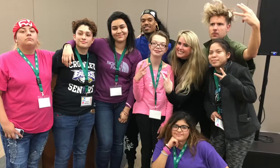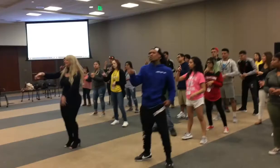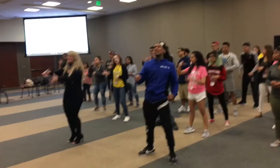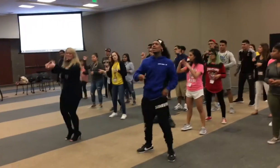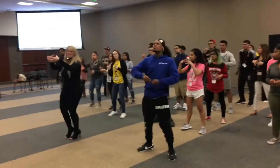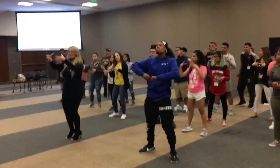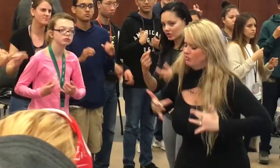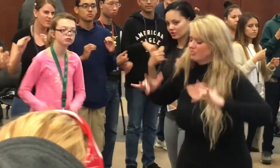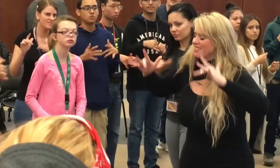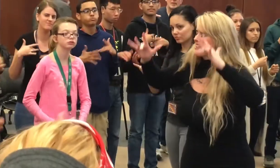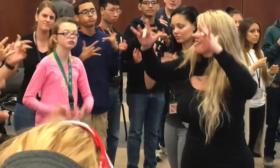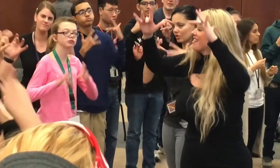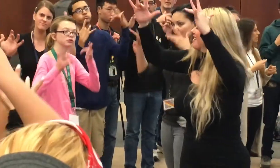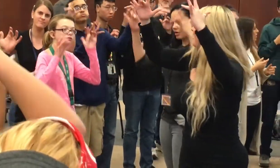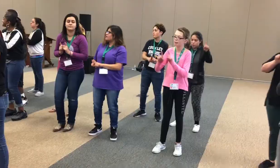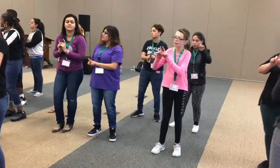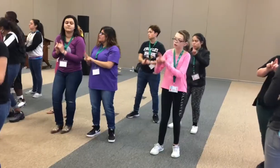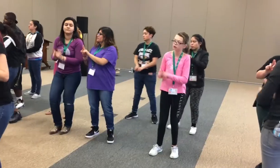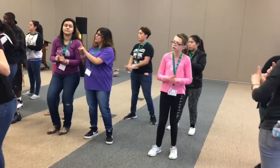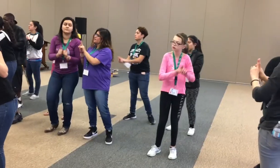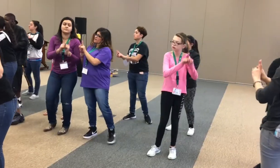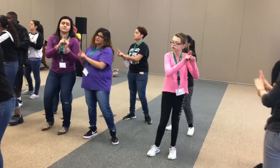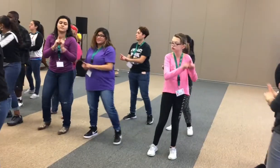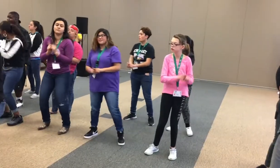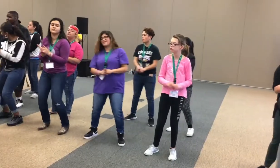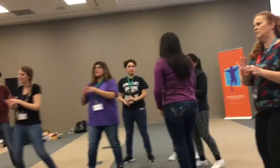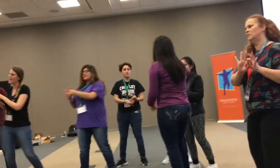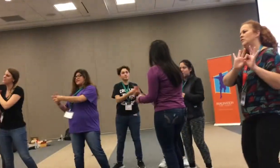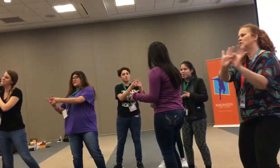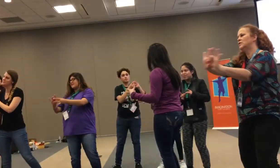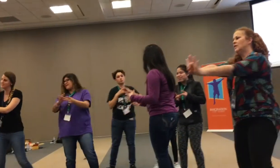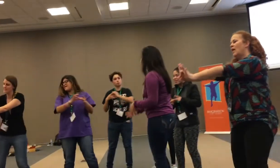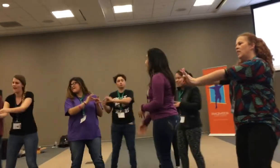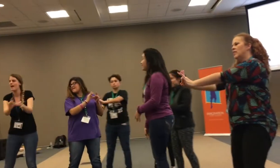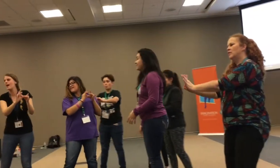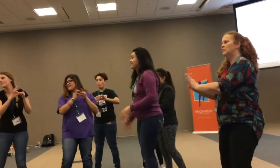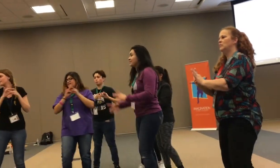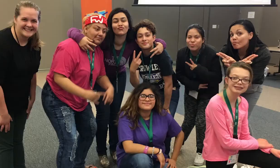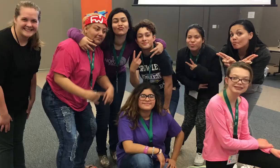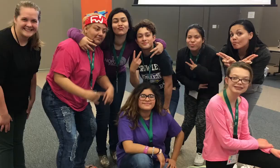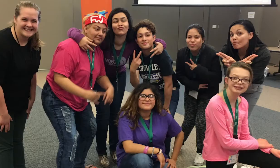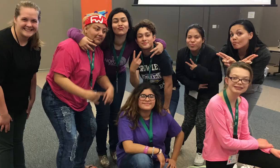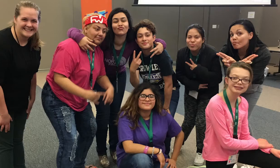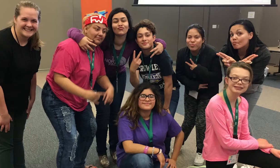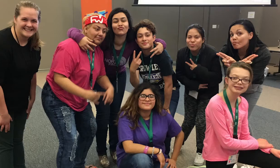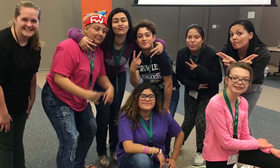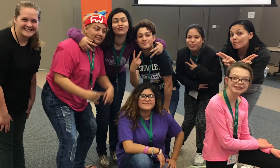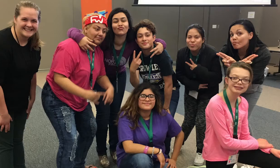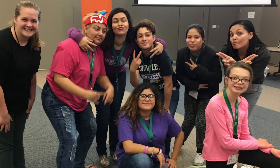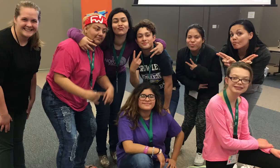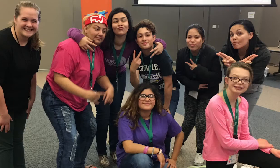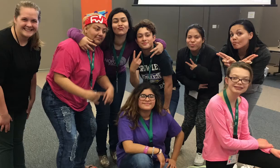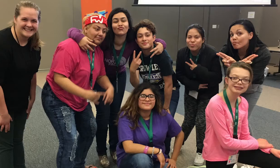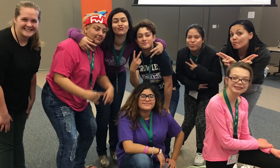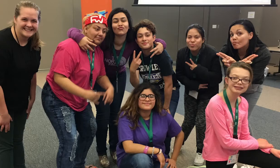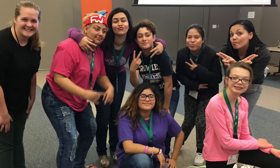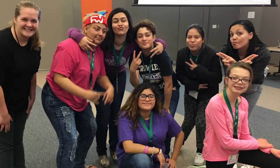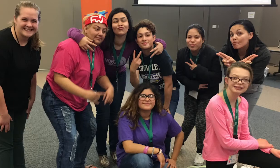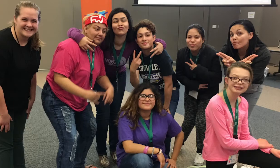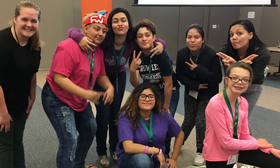won 3rd place in the contest, winning $25 and her design on a t-shirt. Before the event, she was surprised with the good news and